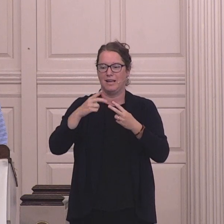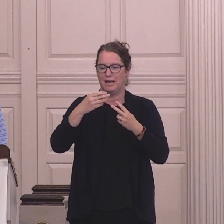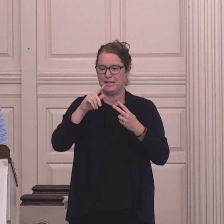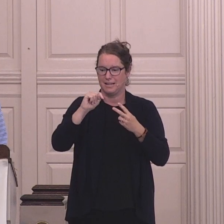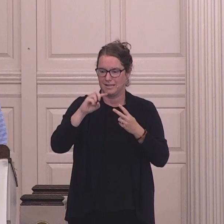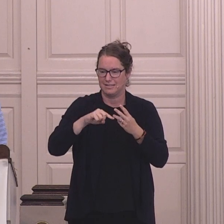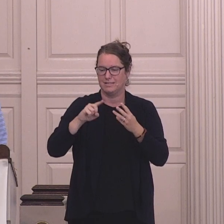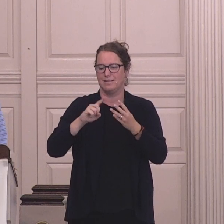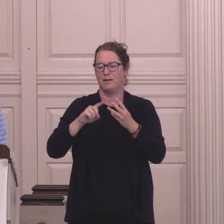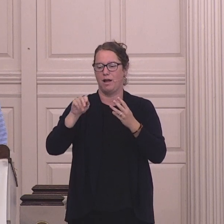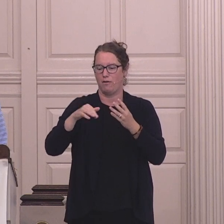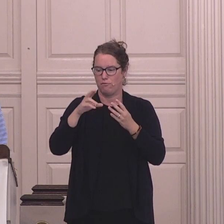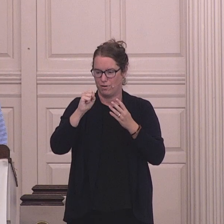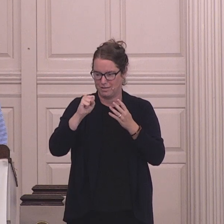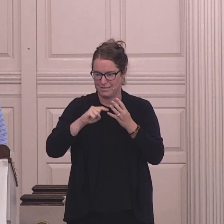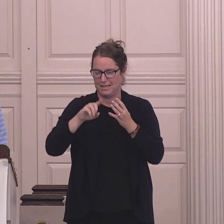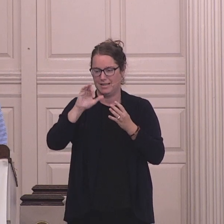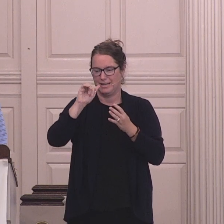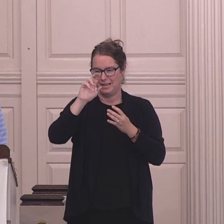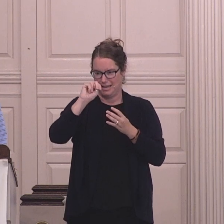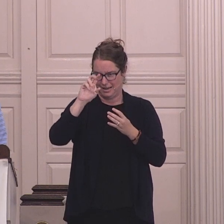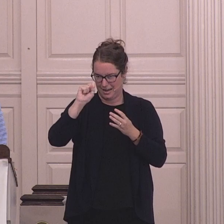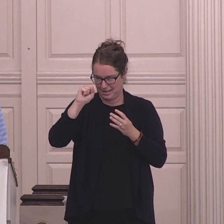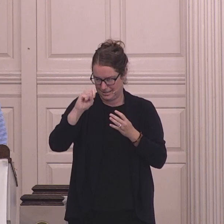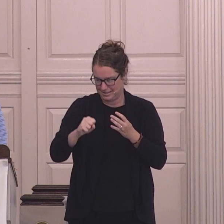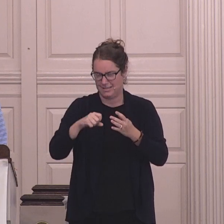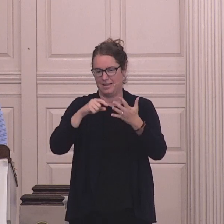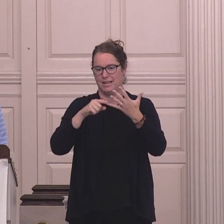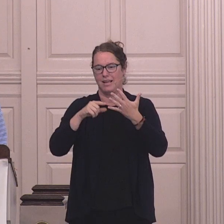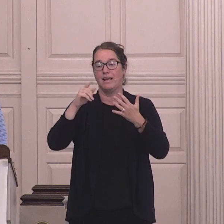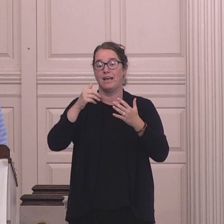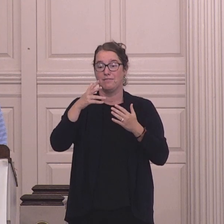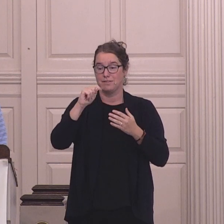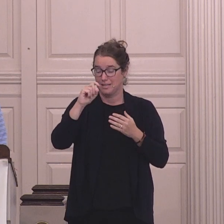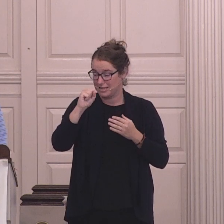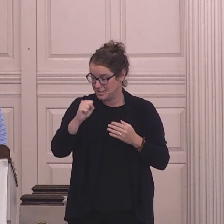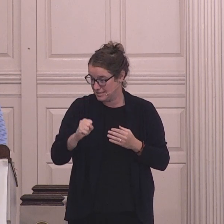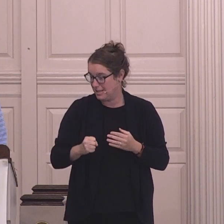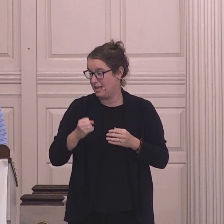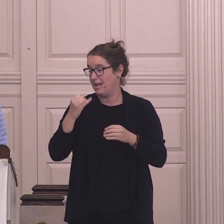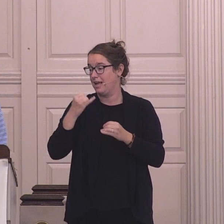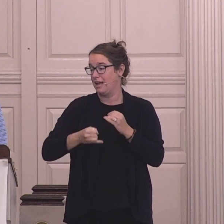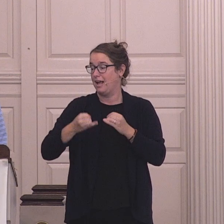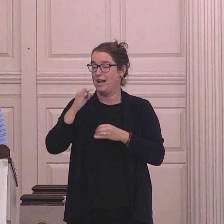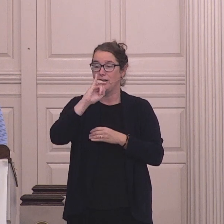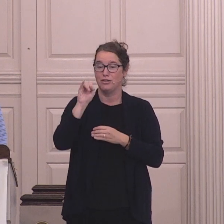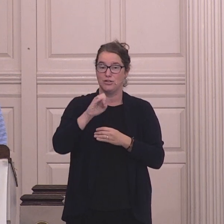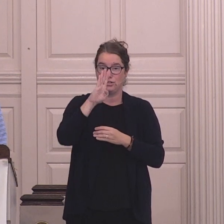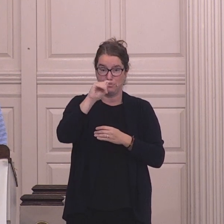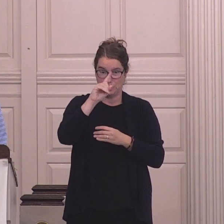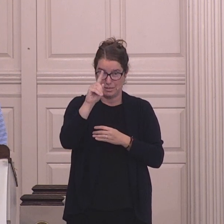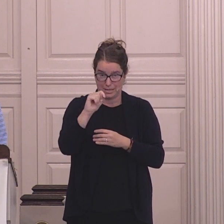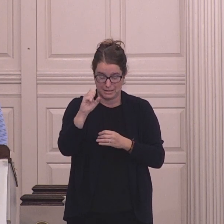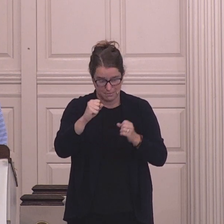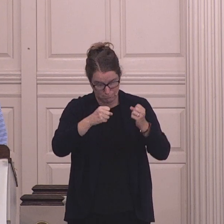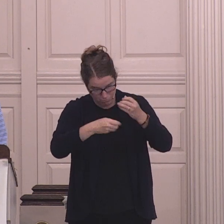Perizzites, Canaanites, Hivites, and Jebusites,